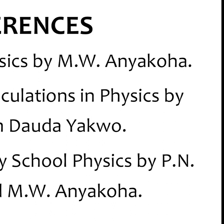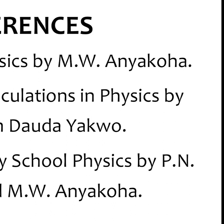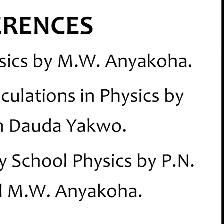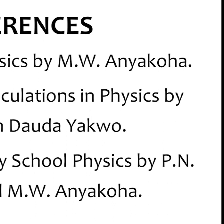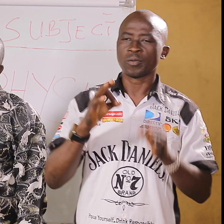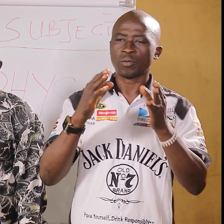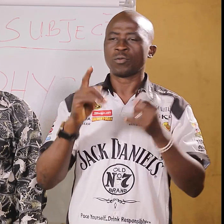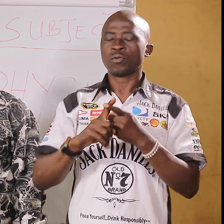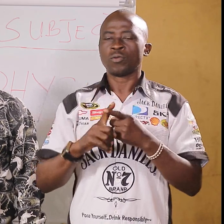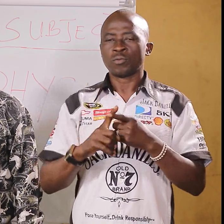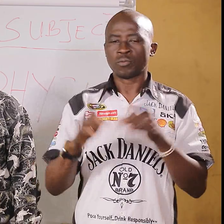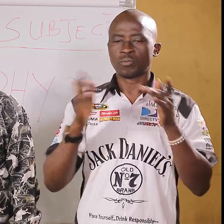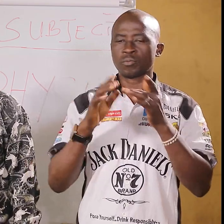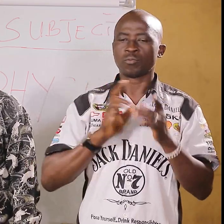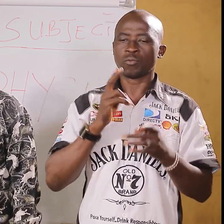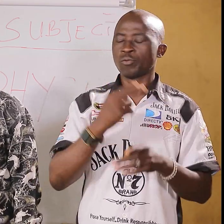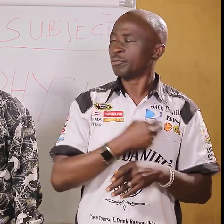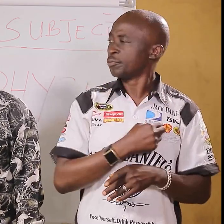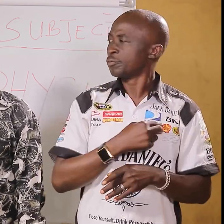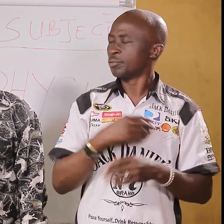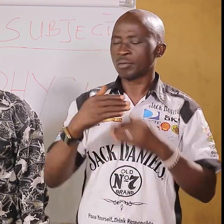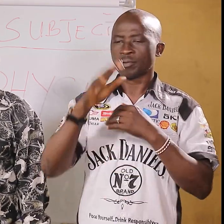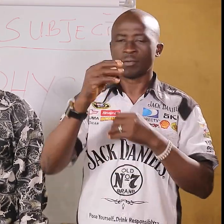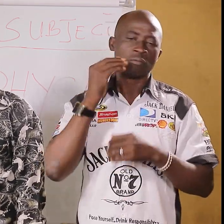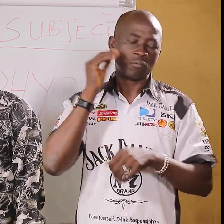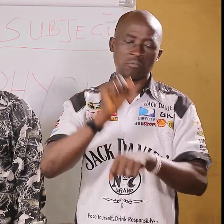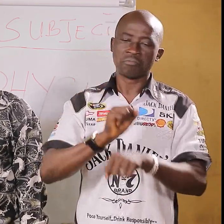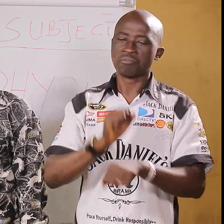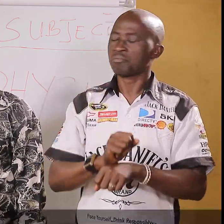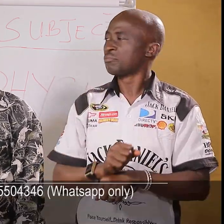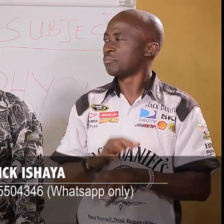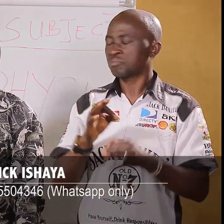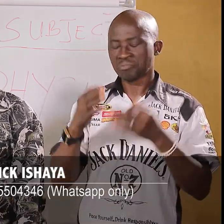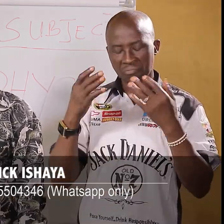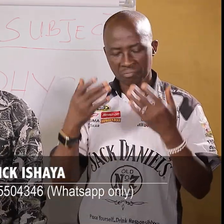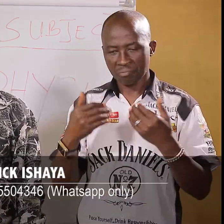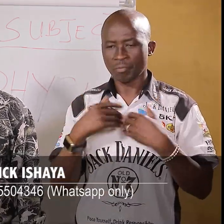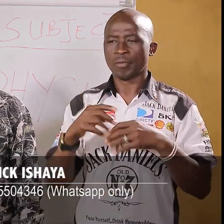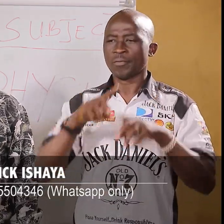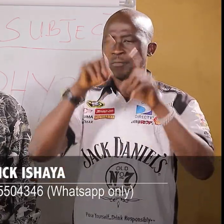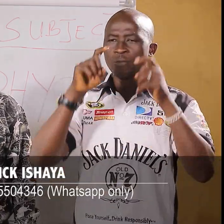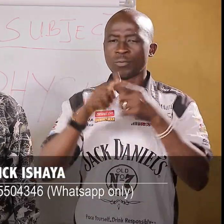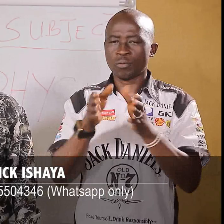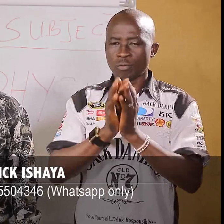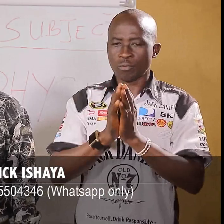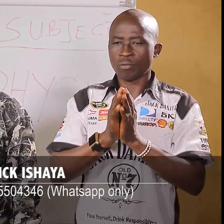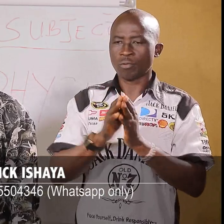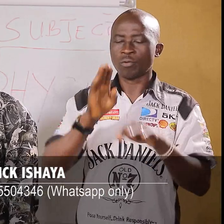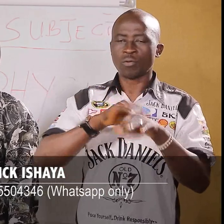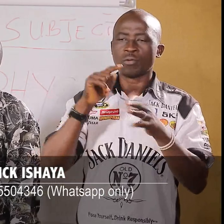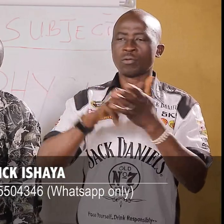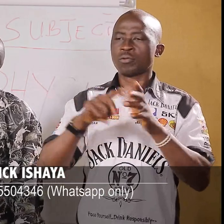Now, if you want to reach us after your assignment or you have any other question to ask concerning the